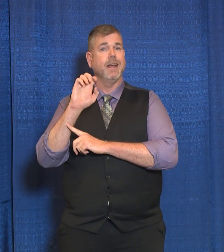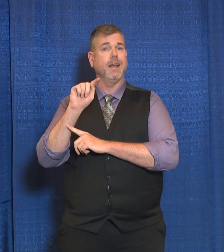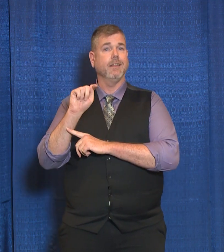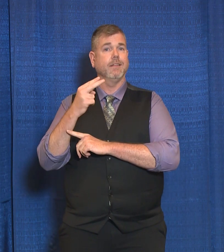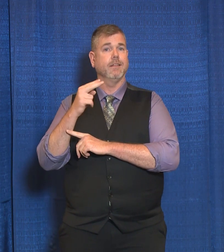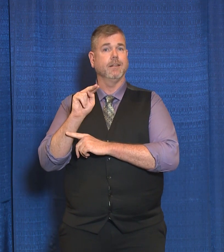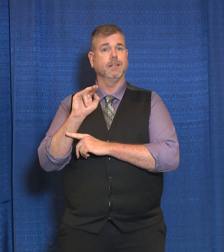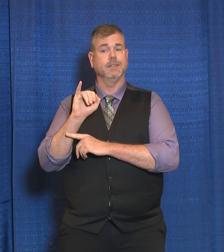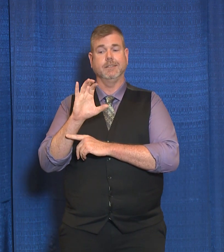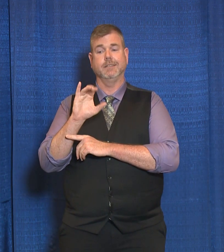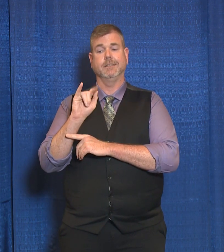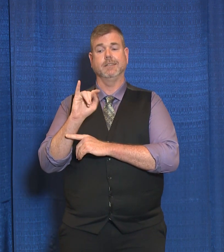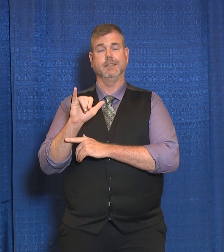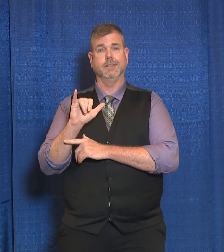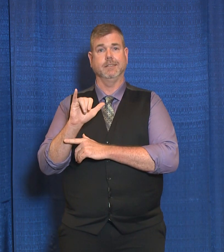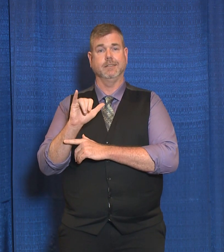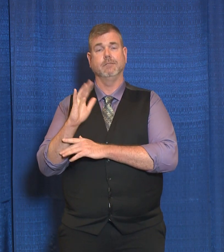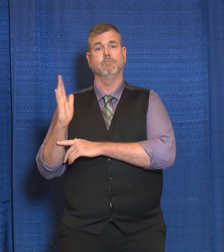Ethnicity/race.